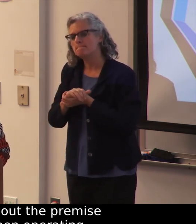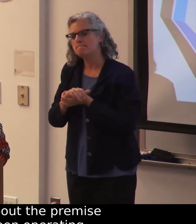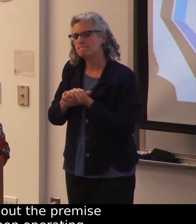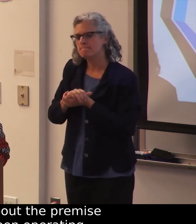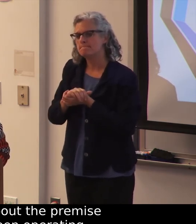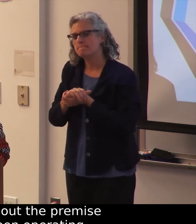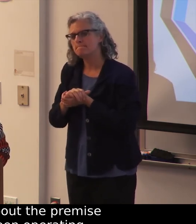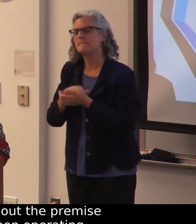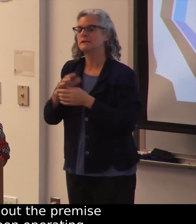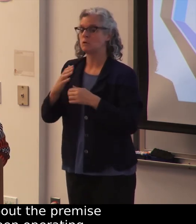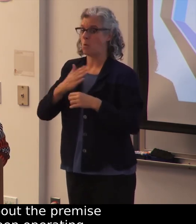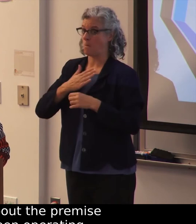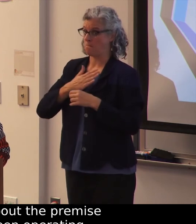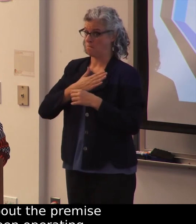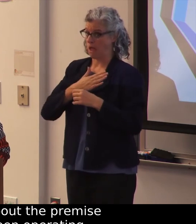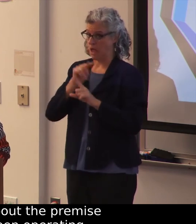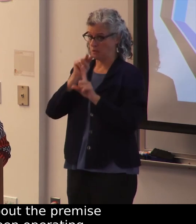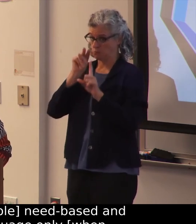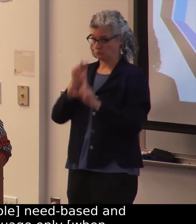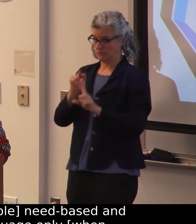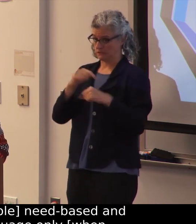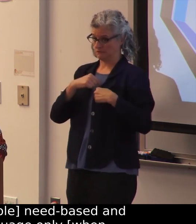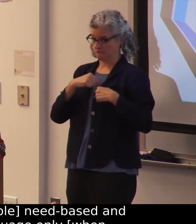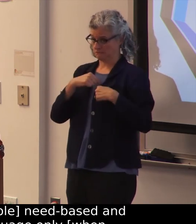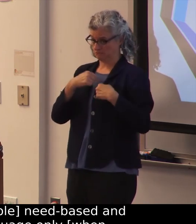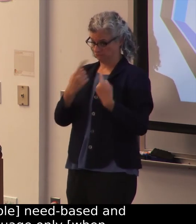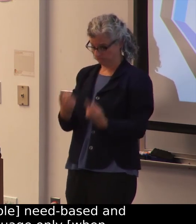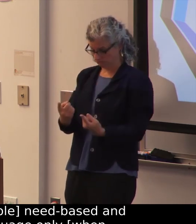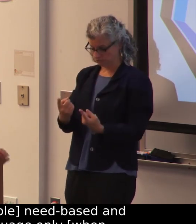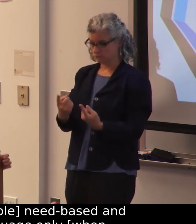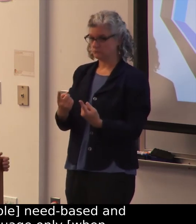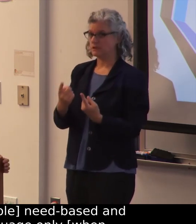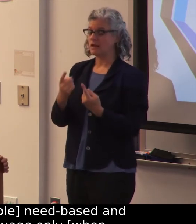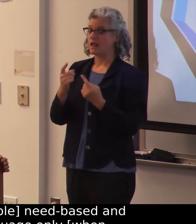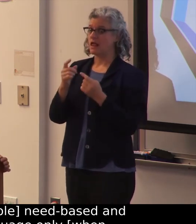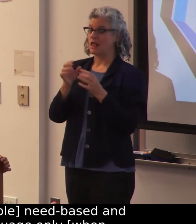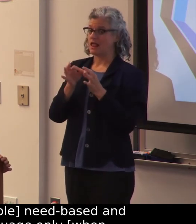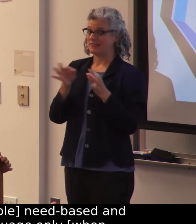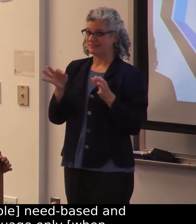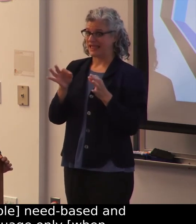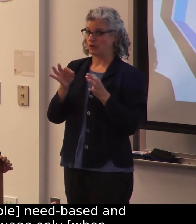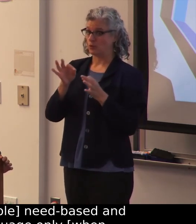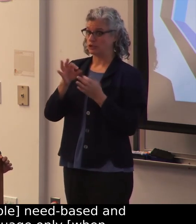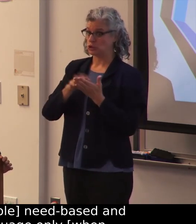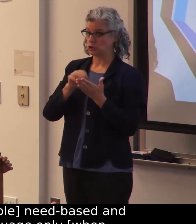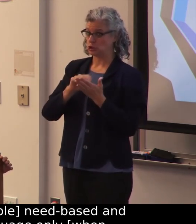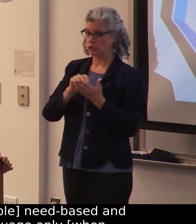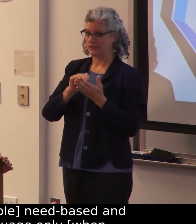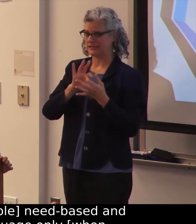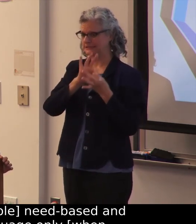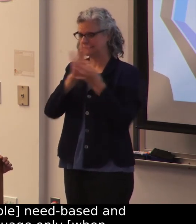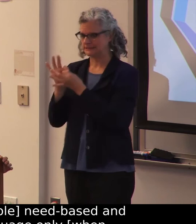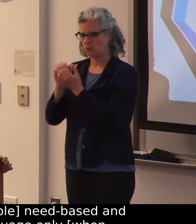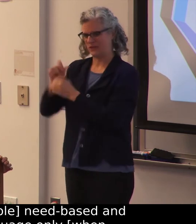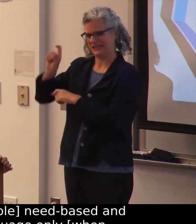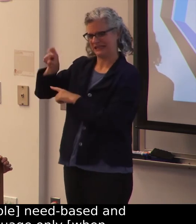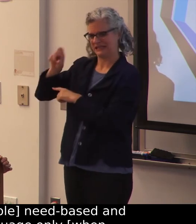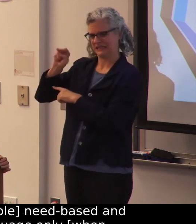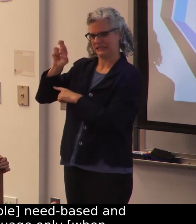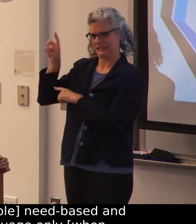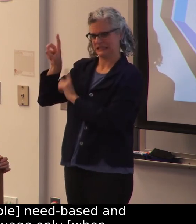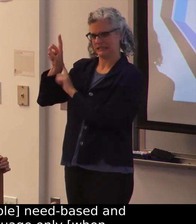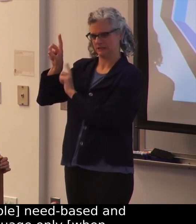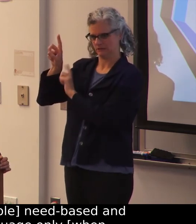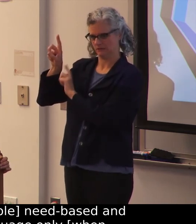premise that I have been operating on for some time now, that language learning is need-based. And you learn